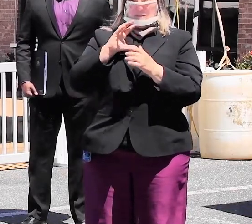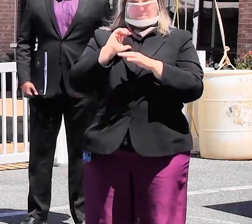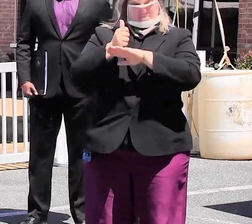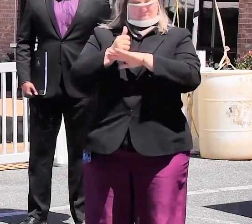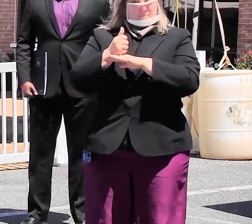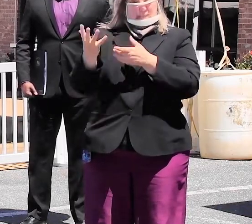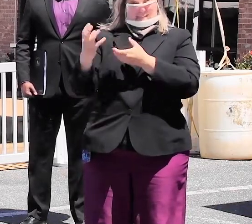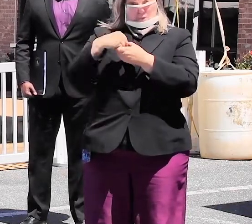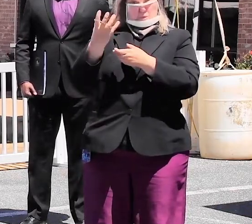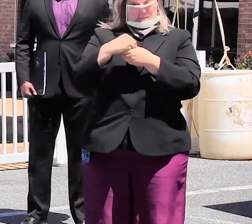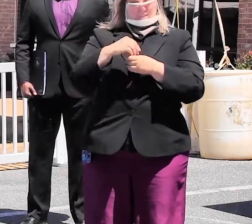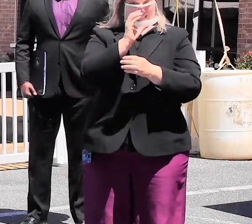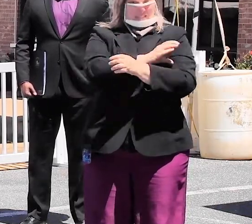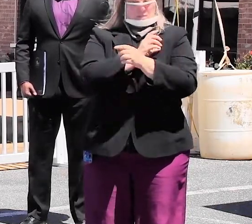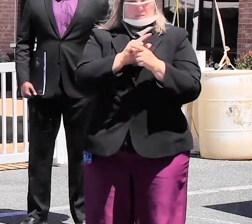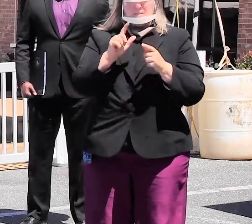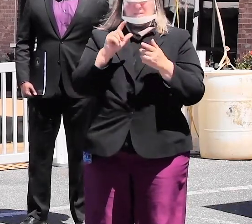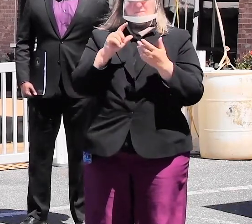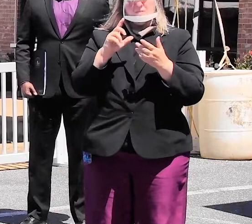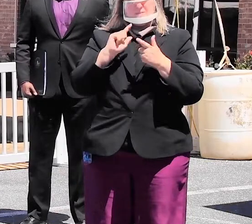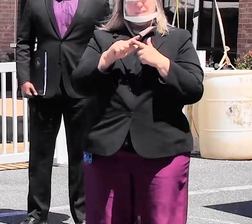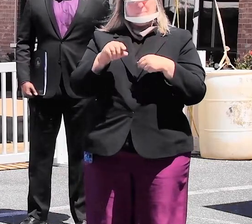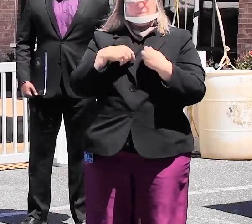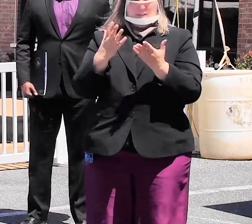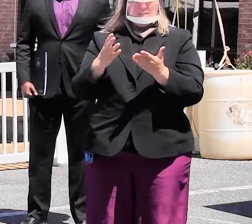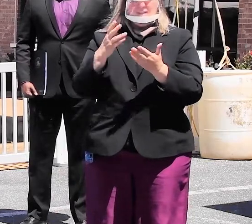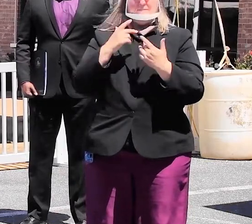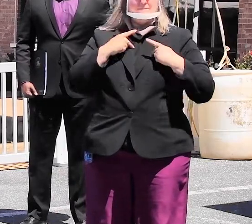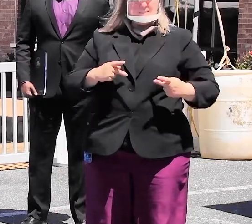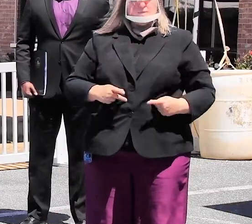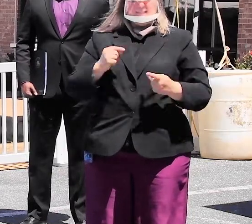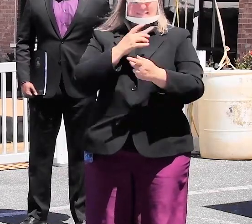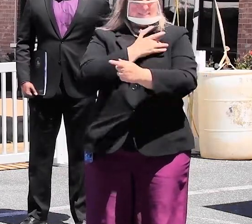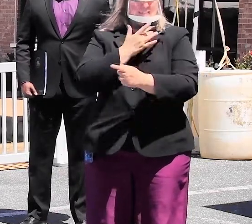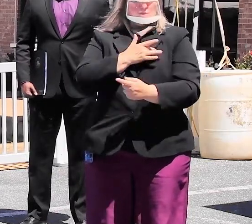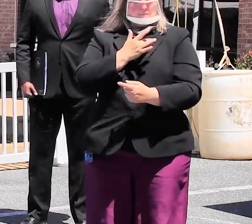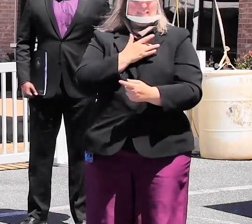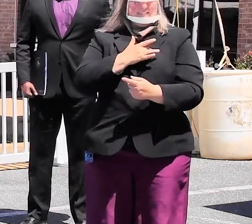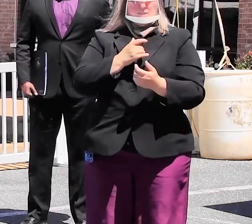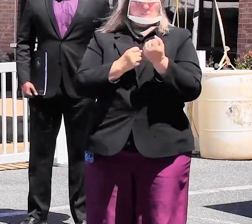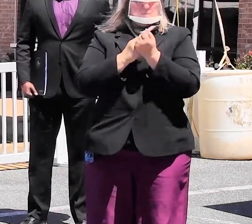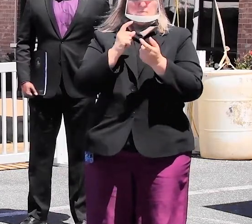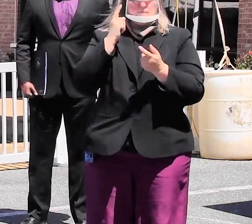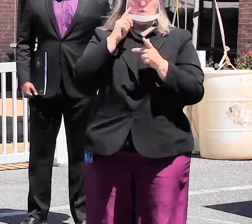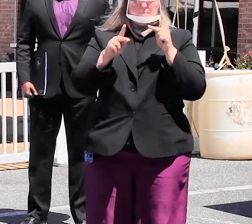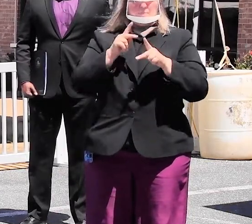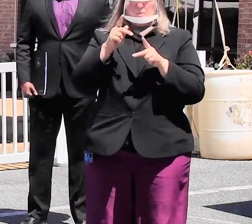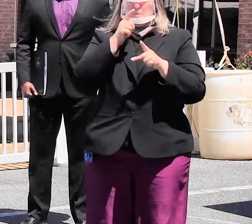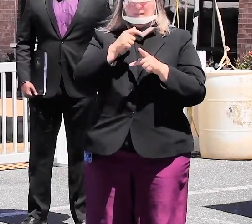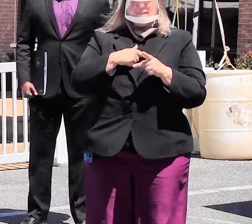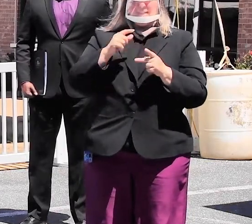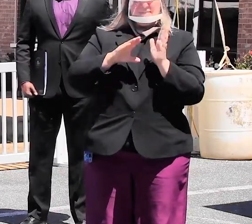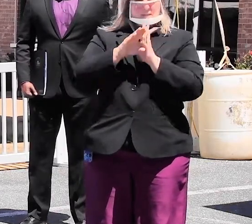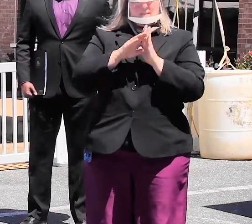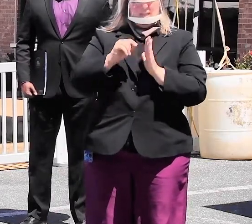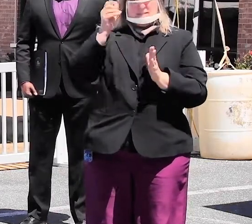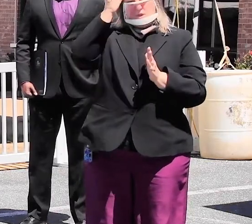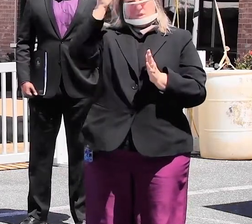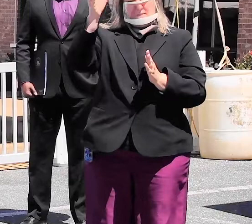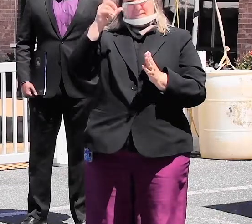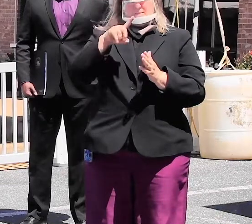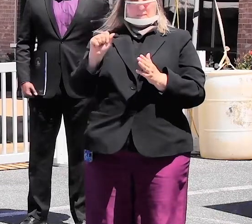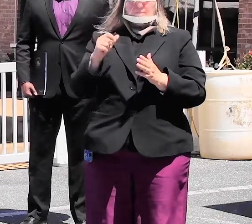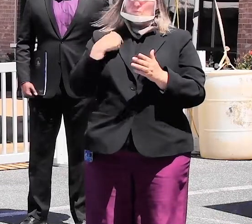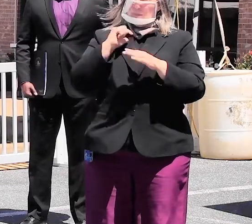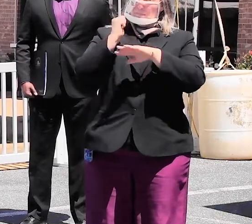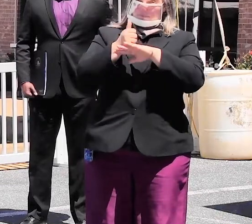designed to provide physical and sensory supports for individuals with developmental and cognitive disabilities. We established